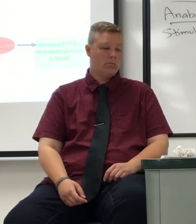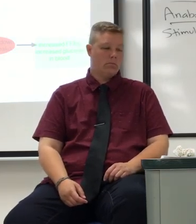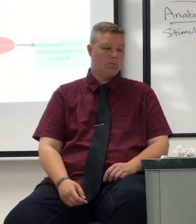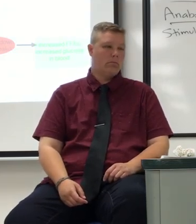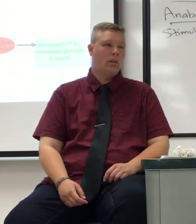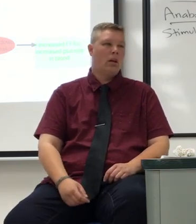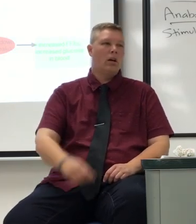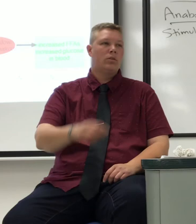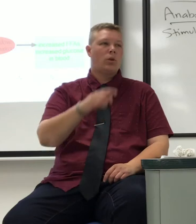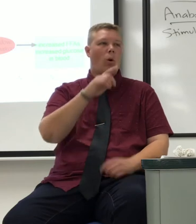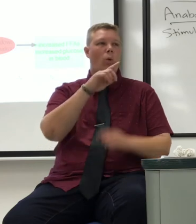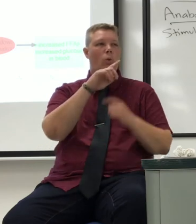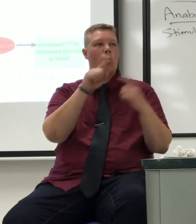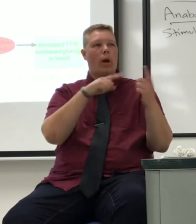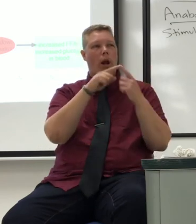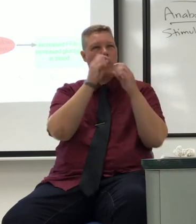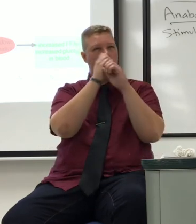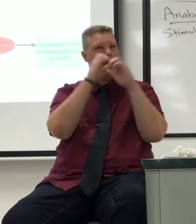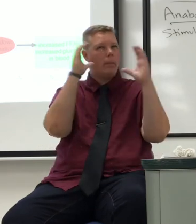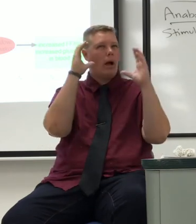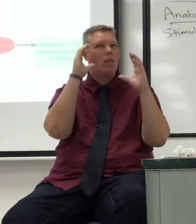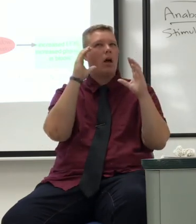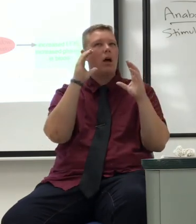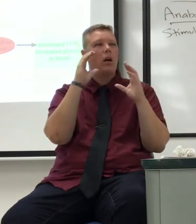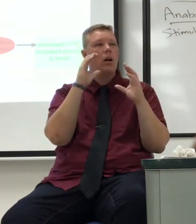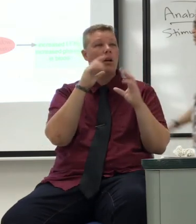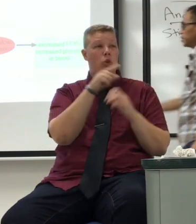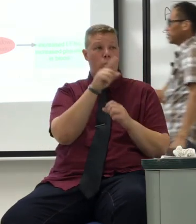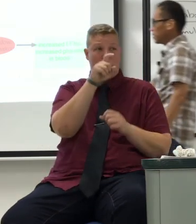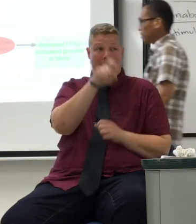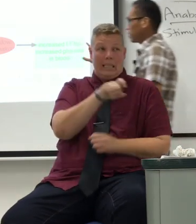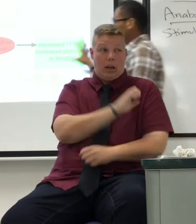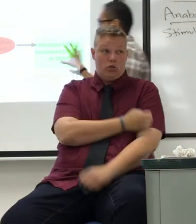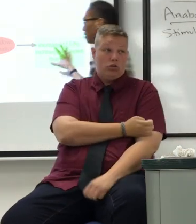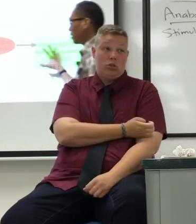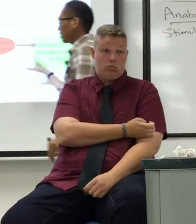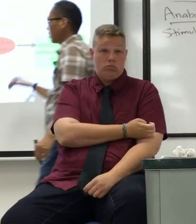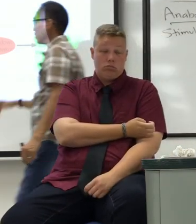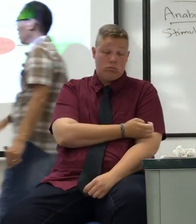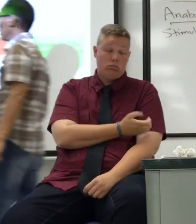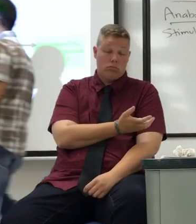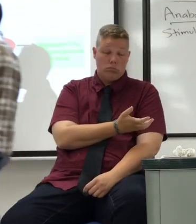The way I think of it is, you need energy